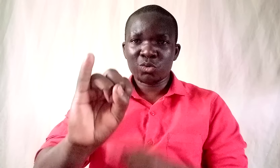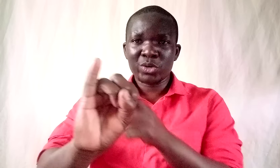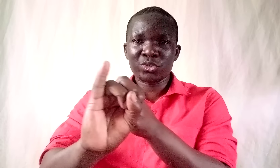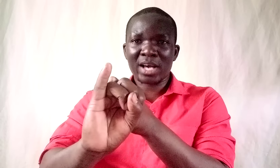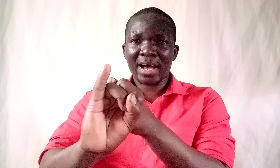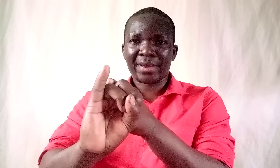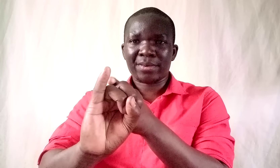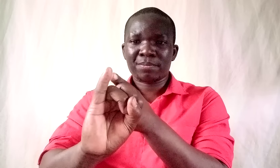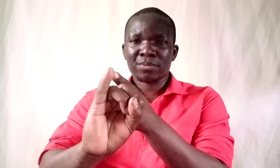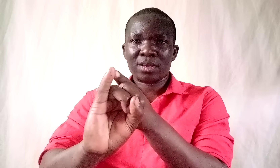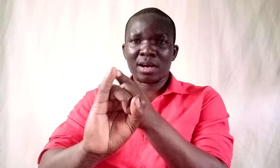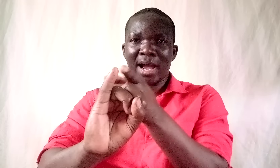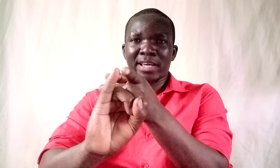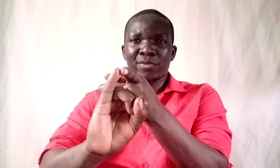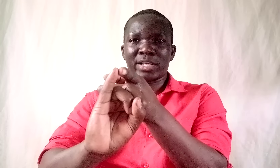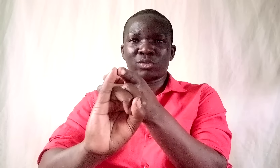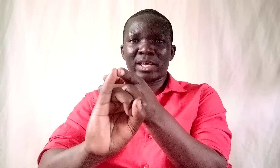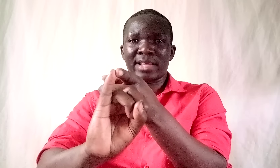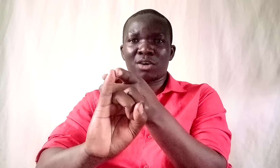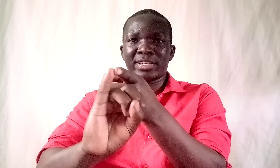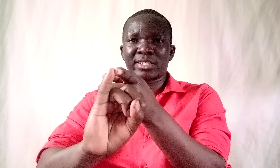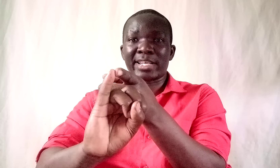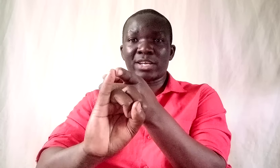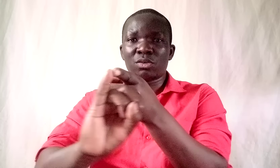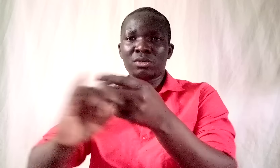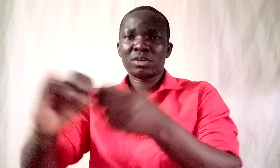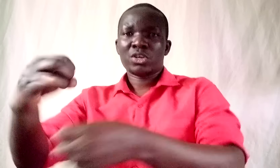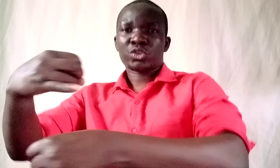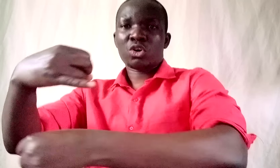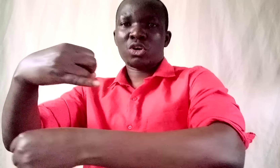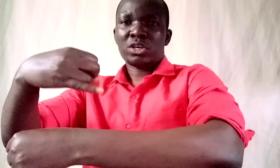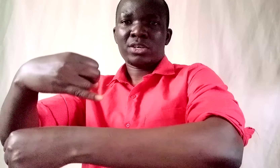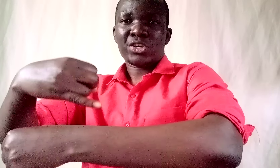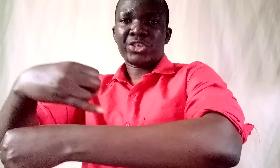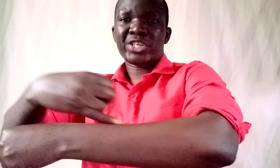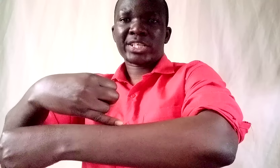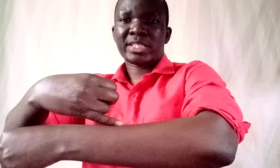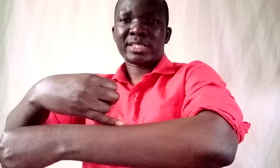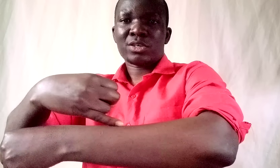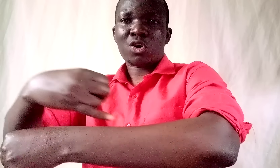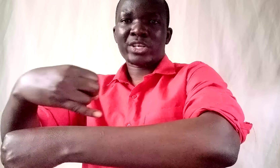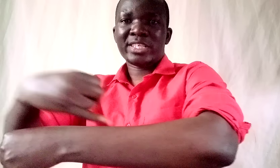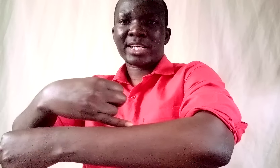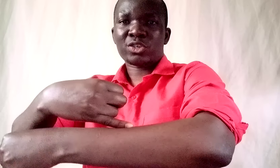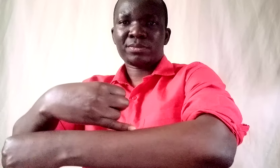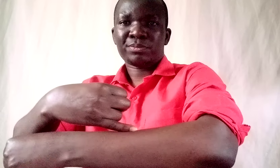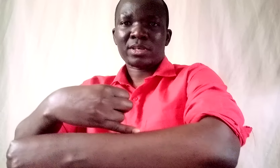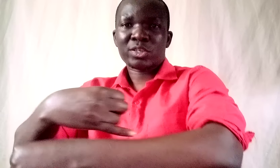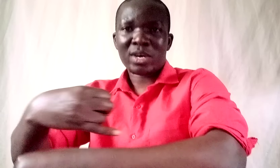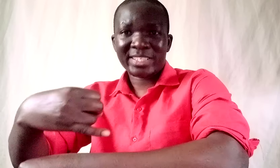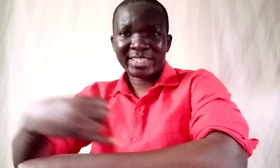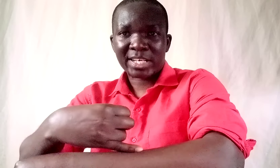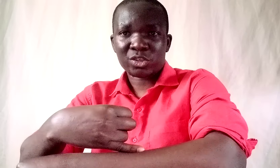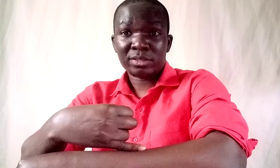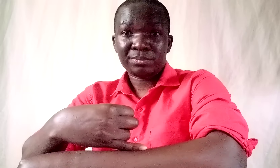we use I. I referring to the, now this is the needle. So inject or injection. This one is injection